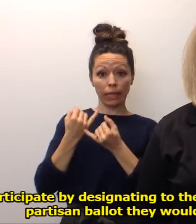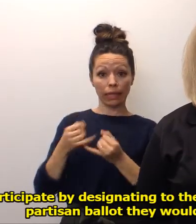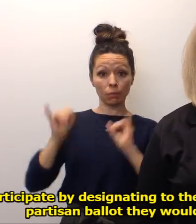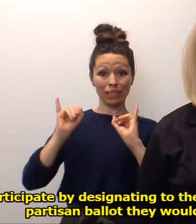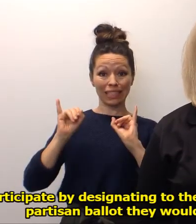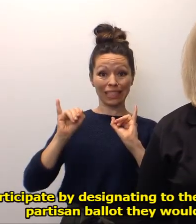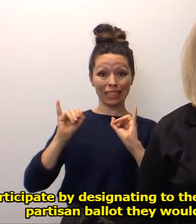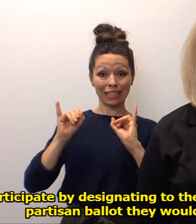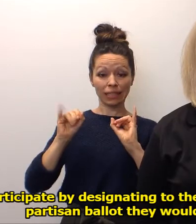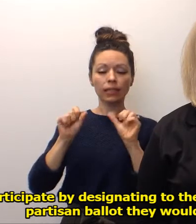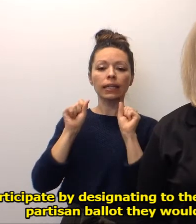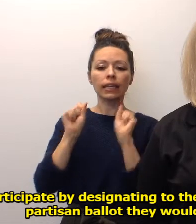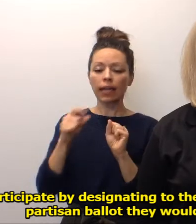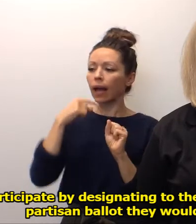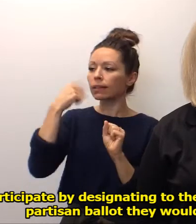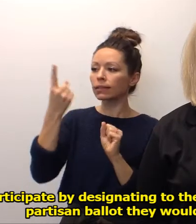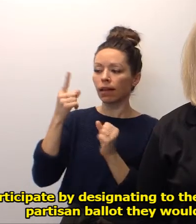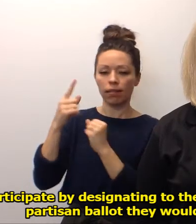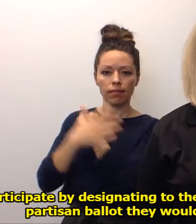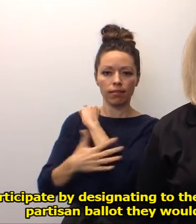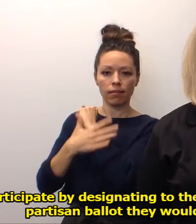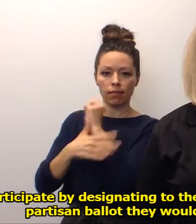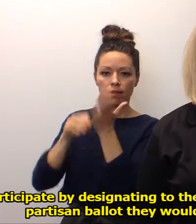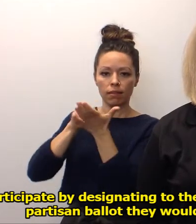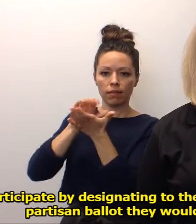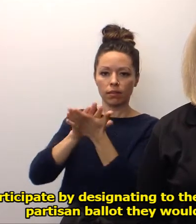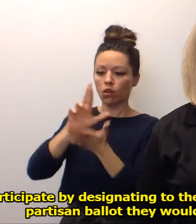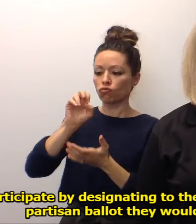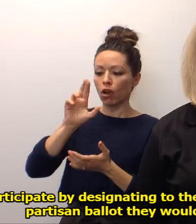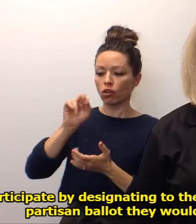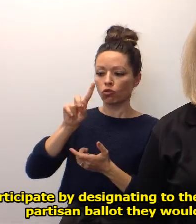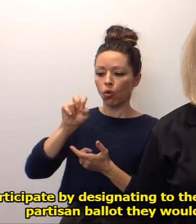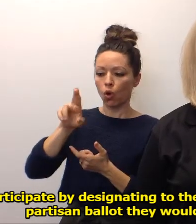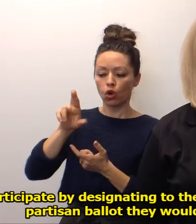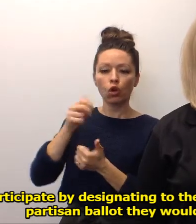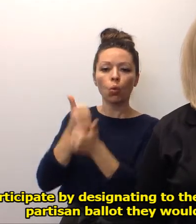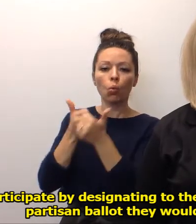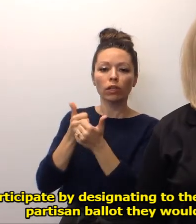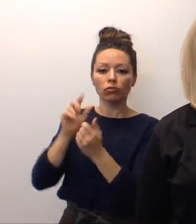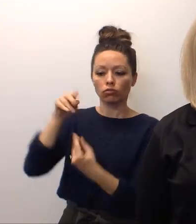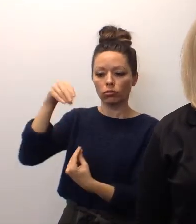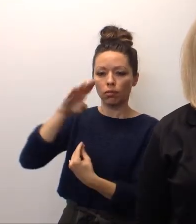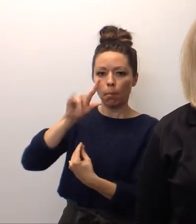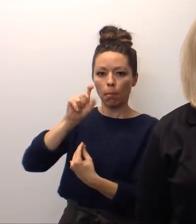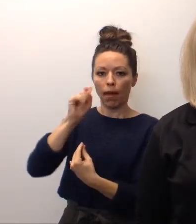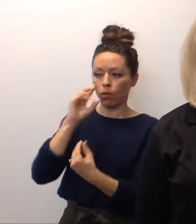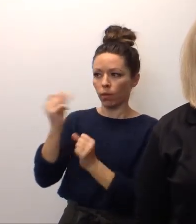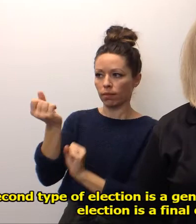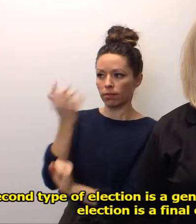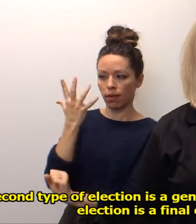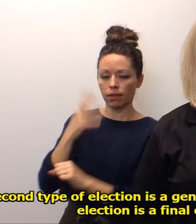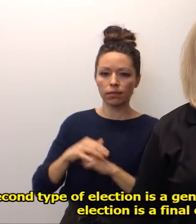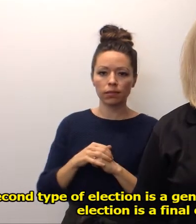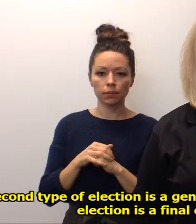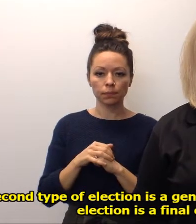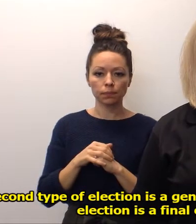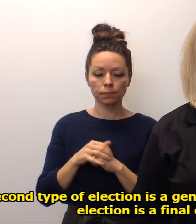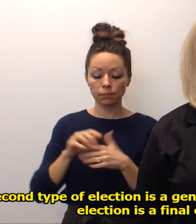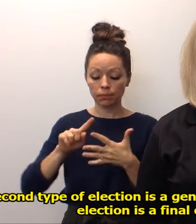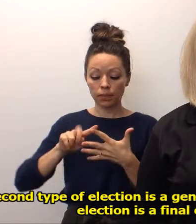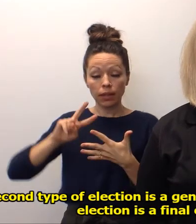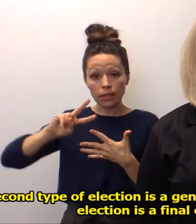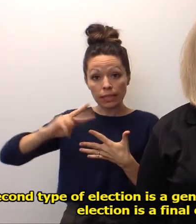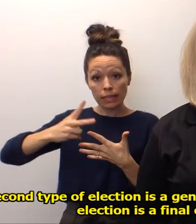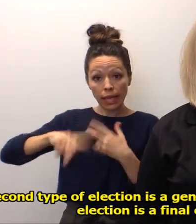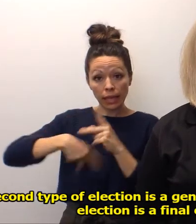by designating to their county recorder which partisan ballot they would like to receive. The second type of